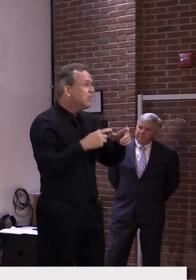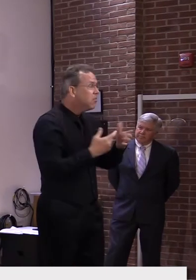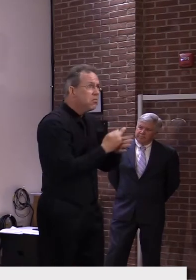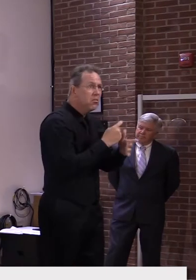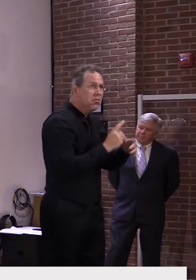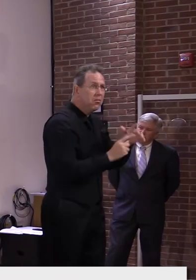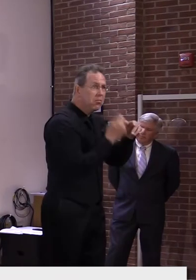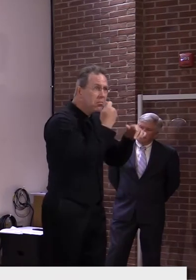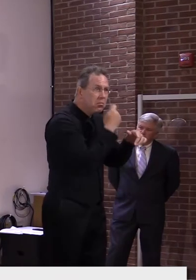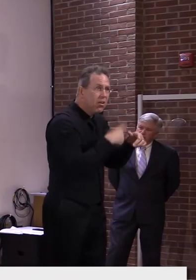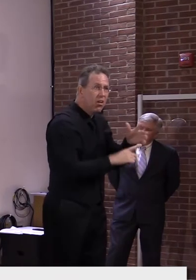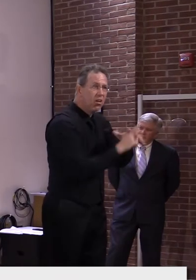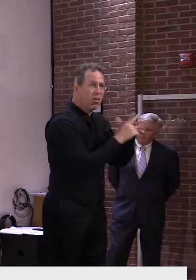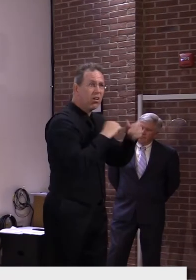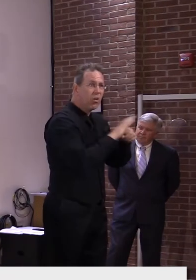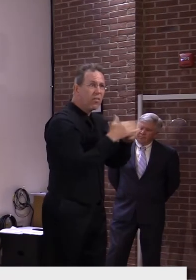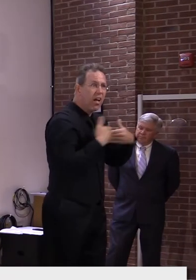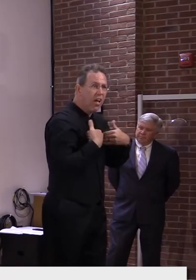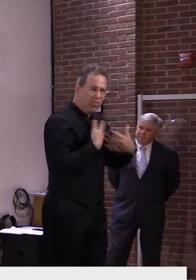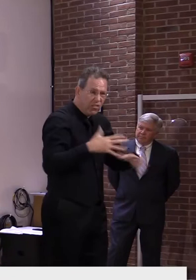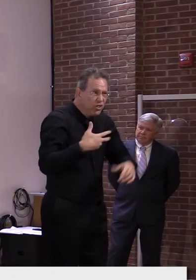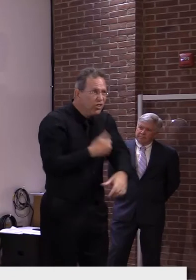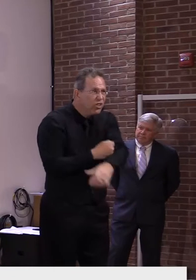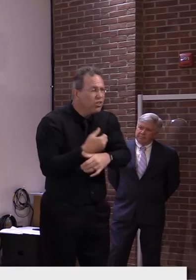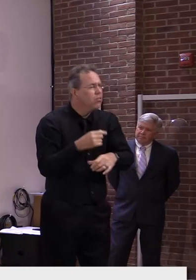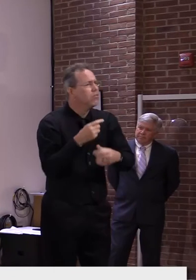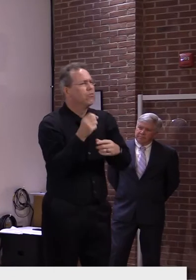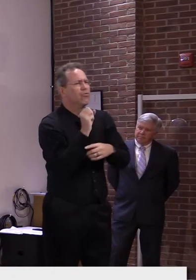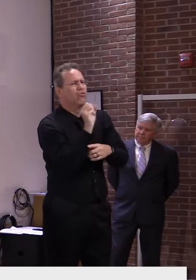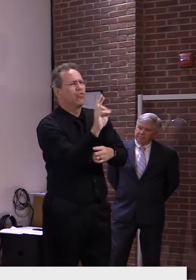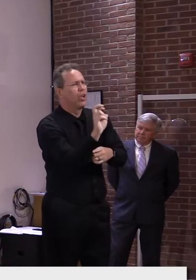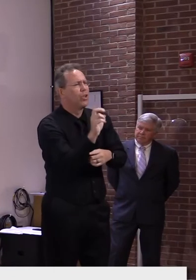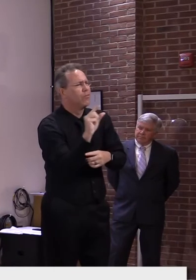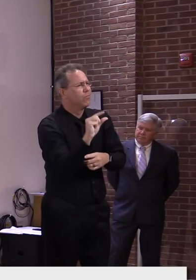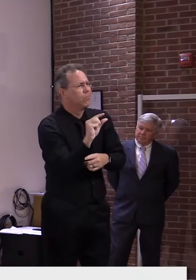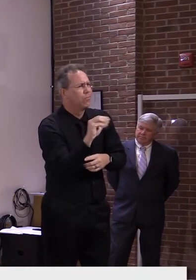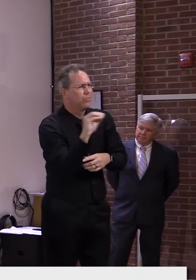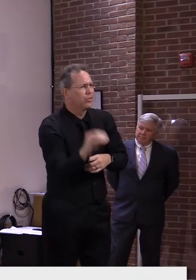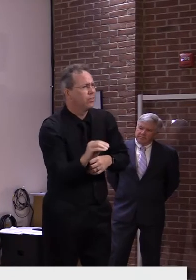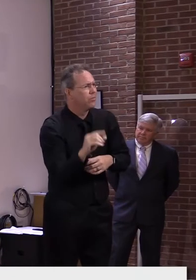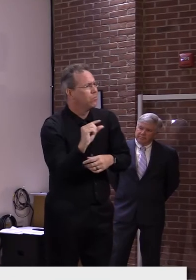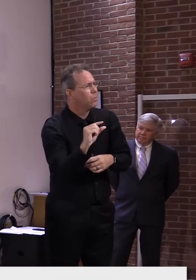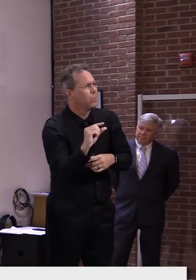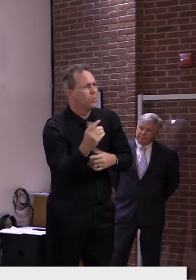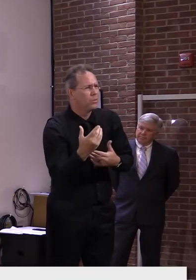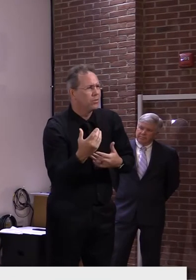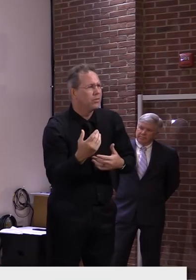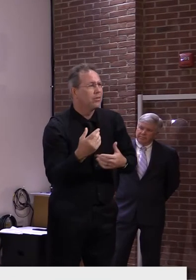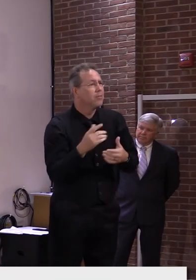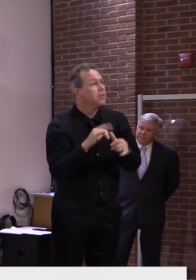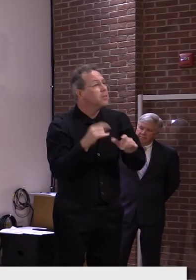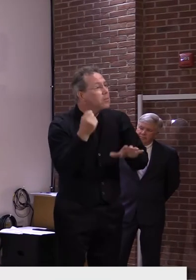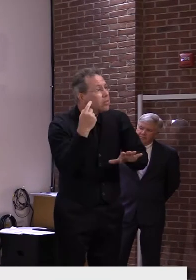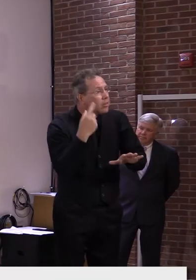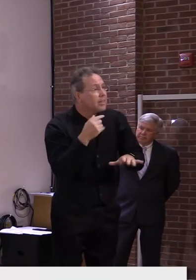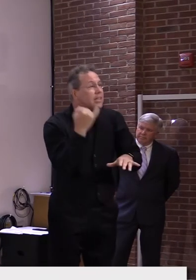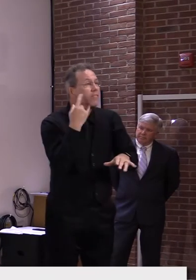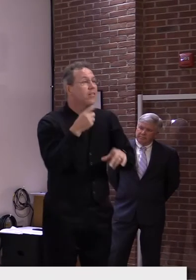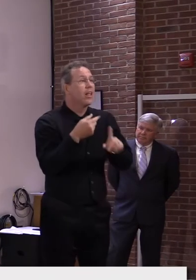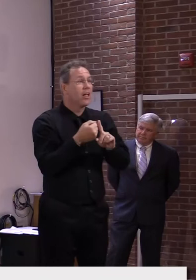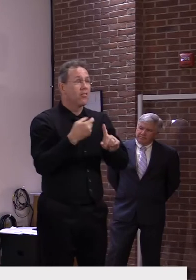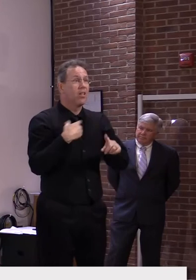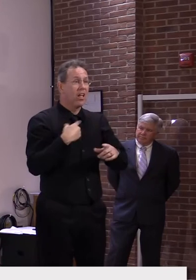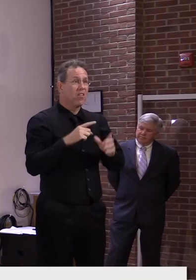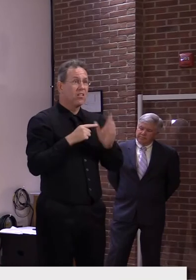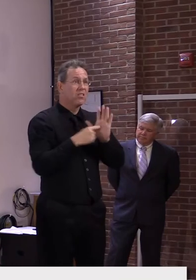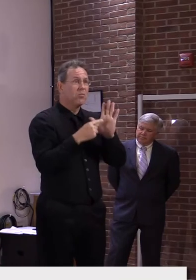1%. But at the same time, if you've got concerning symptoms, you can get tested and